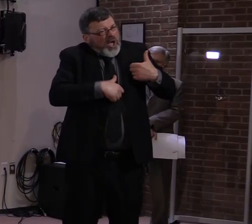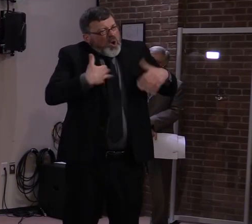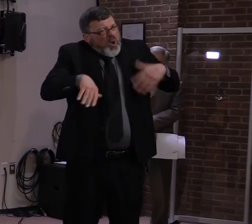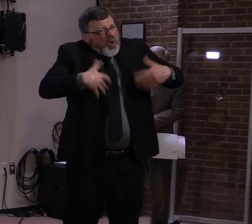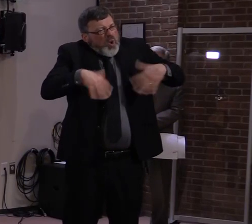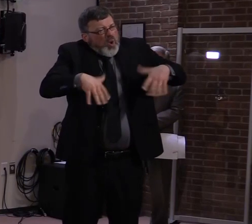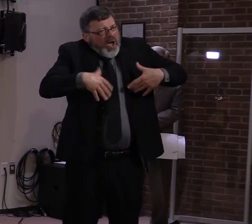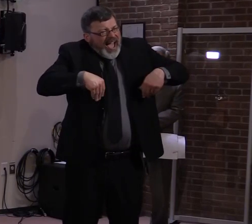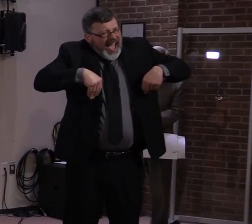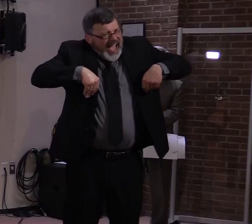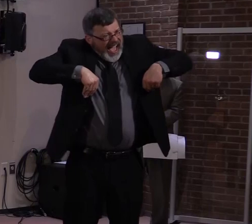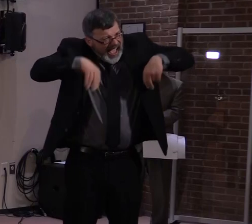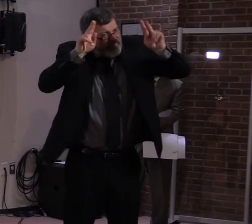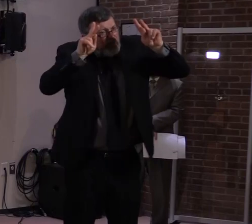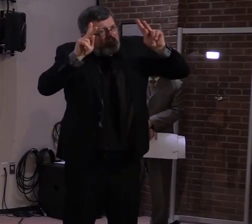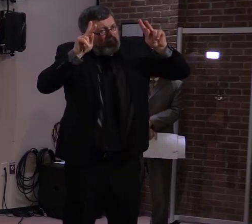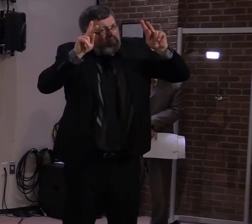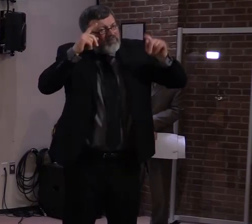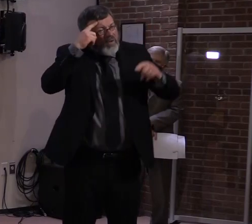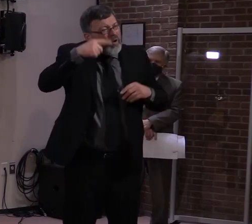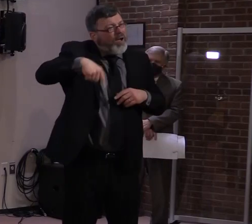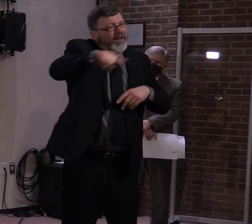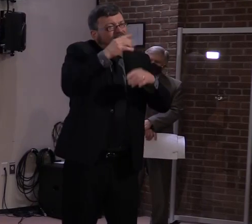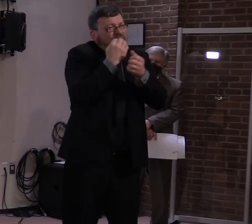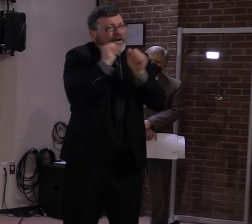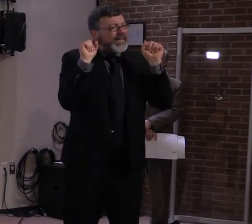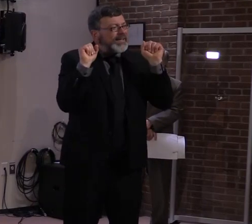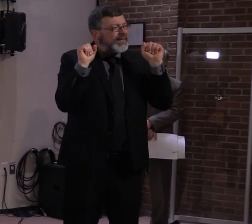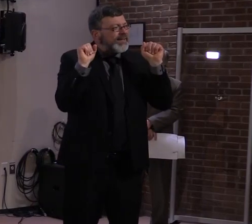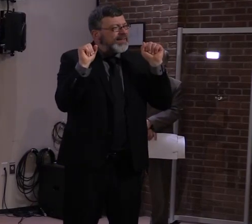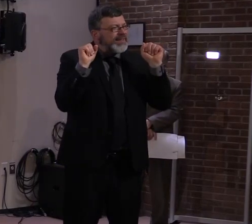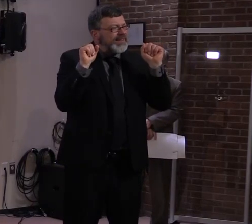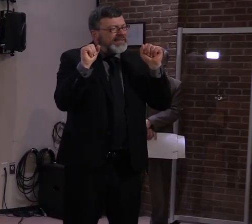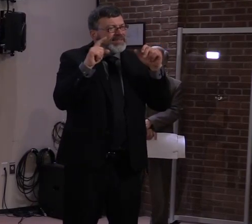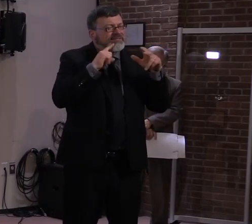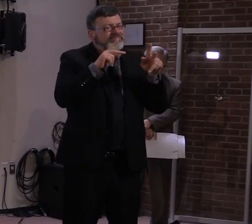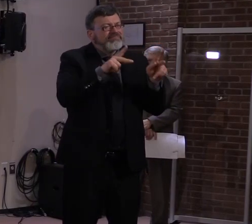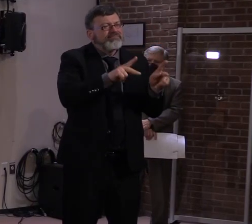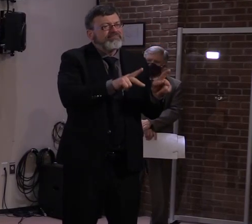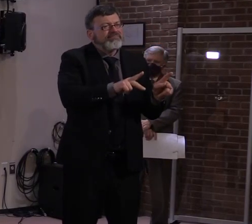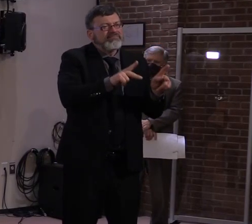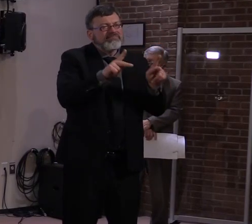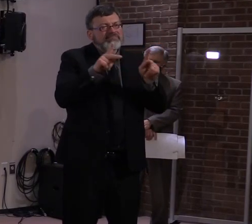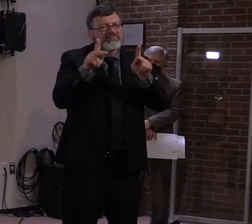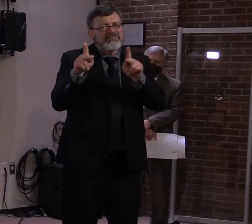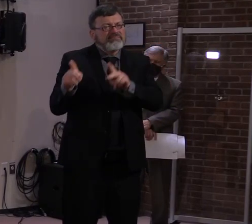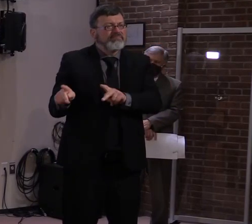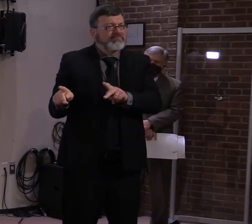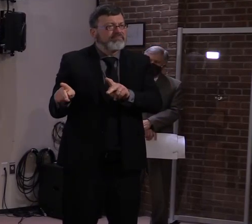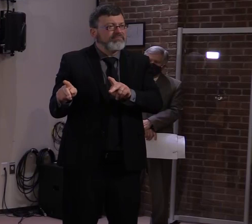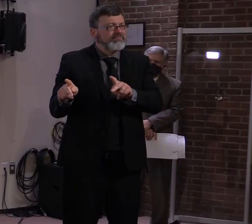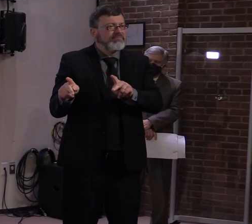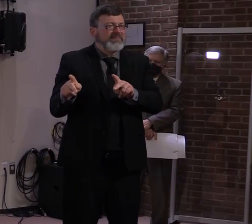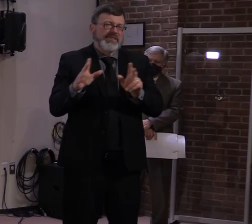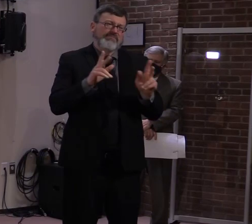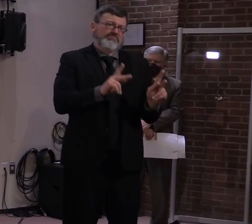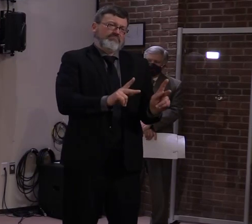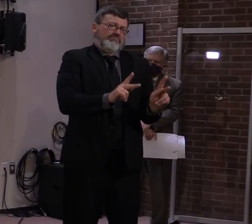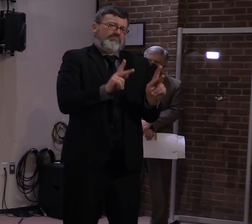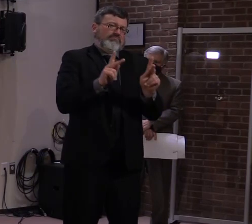and took a tremendous sacrifice, stepping up to do the right thing over a multitude of